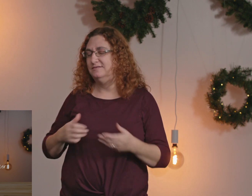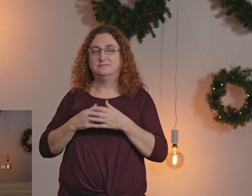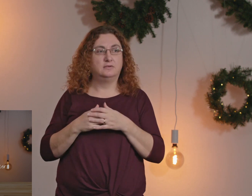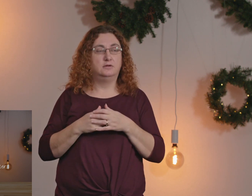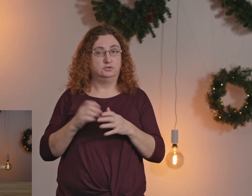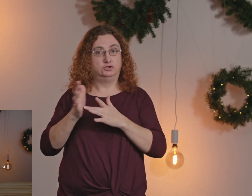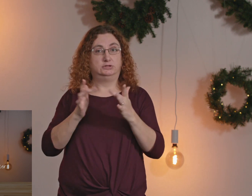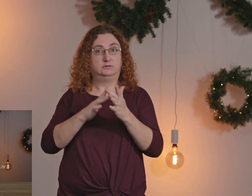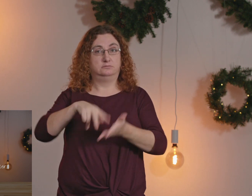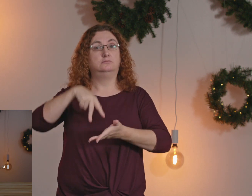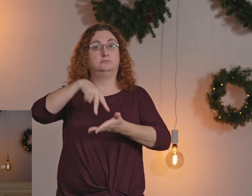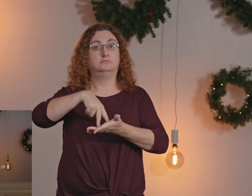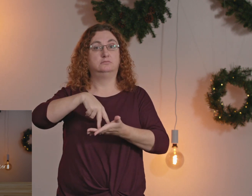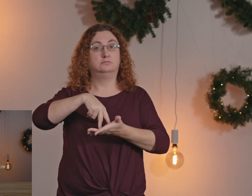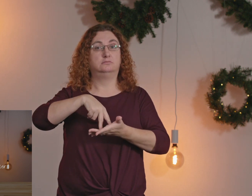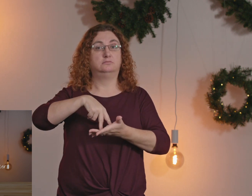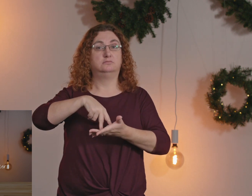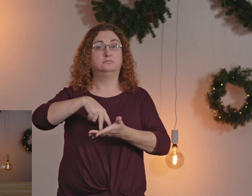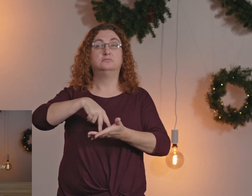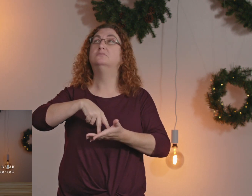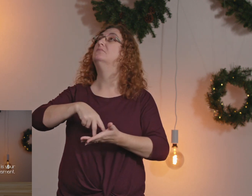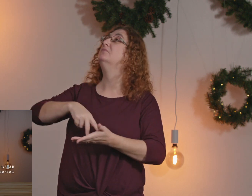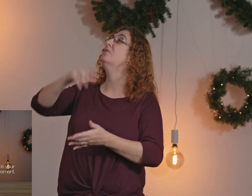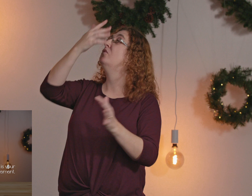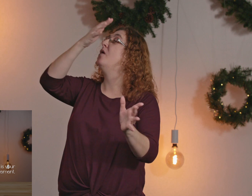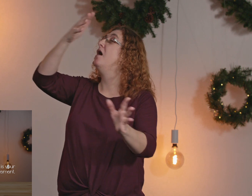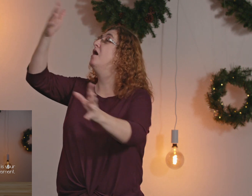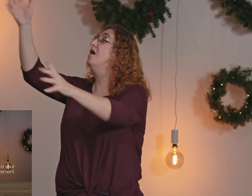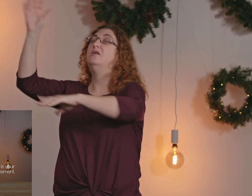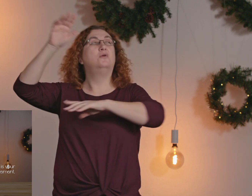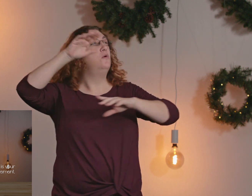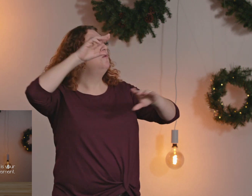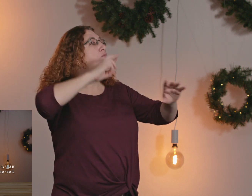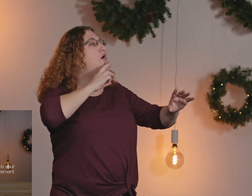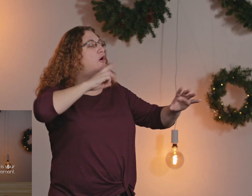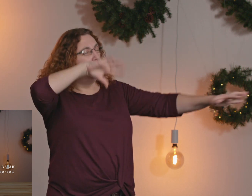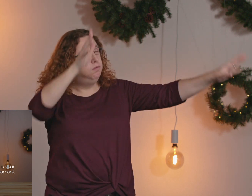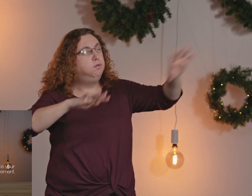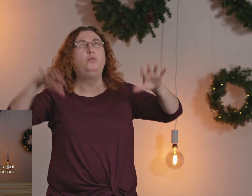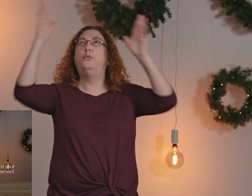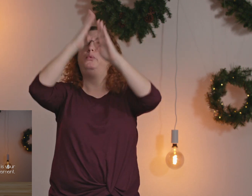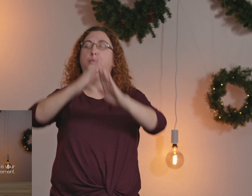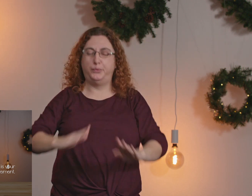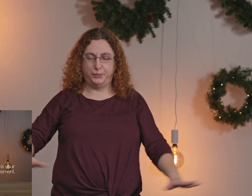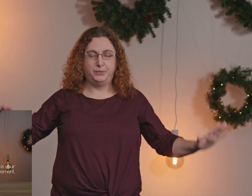And he got up. He rebuked the wind and the raging waters. The storm subsided and all was calm. And he said, where's your